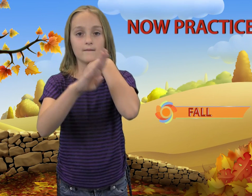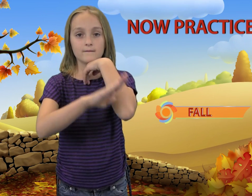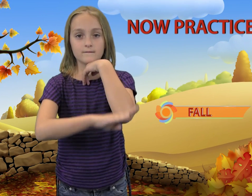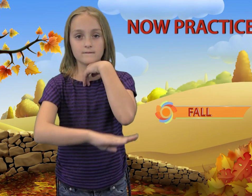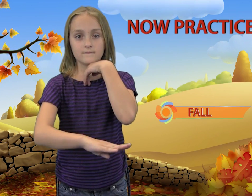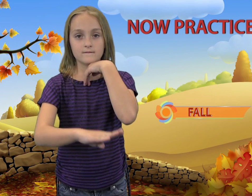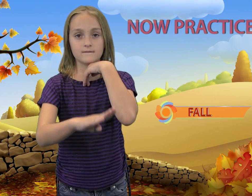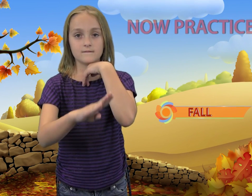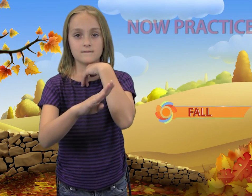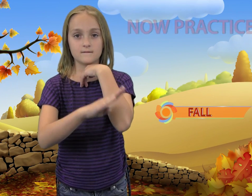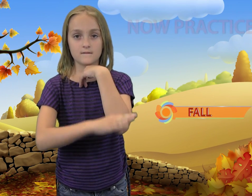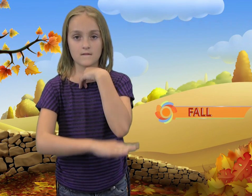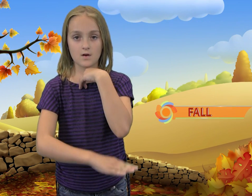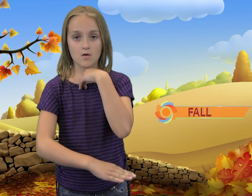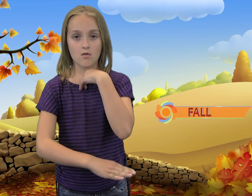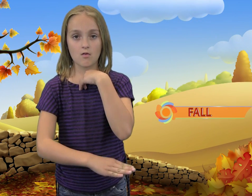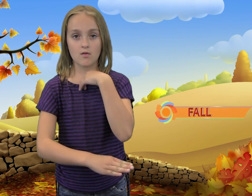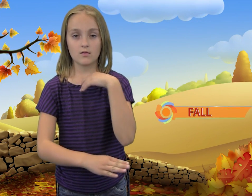Fall.